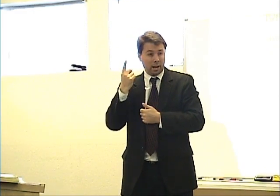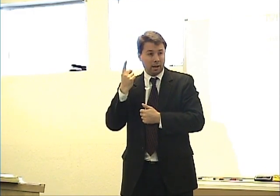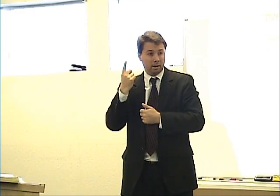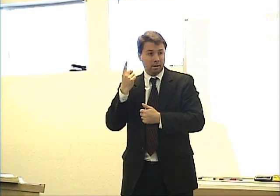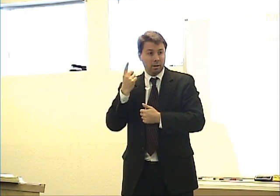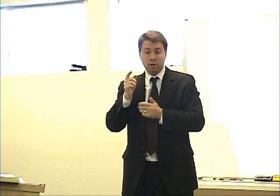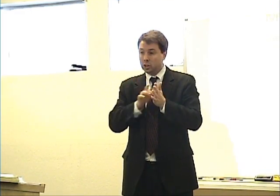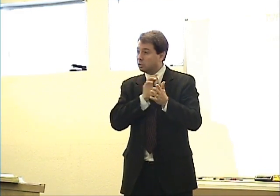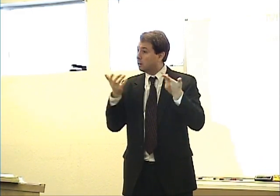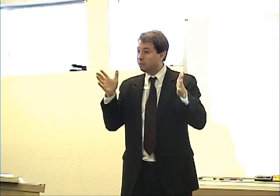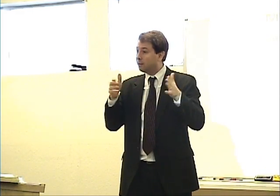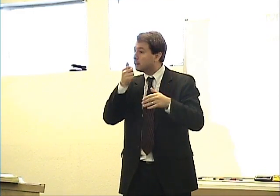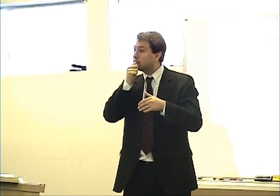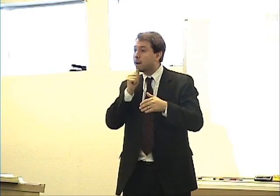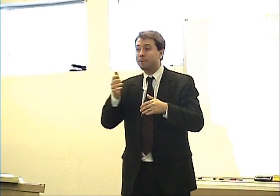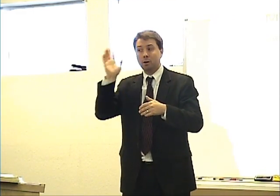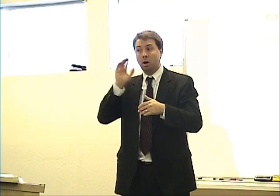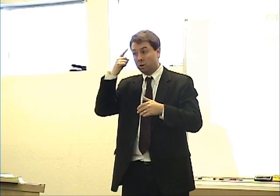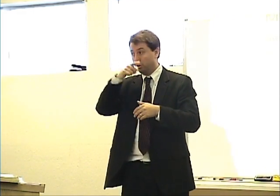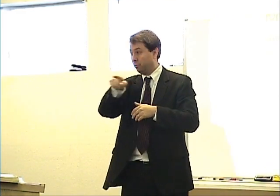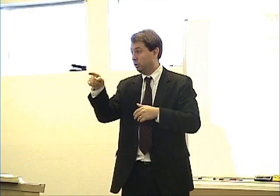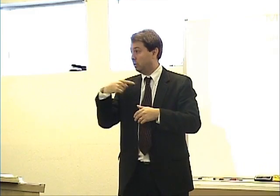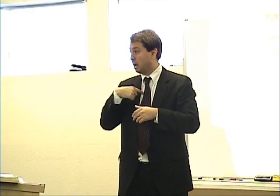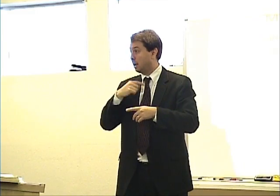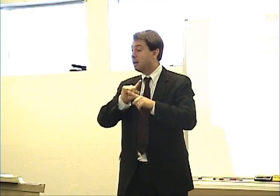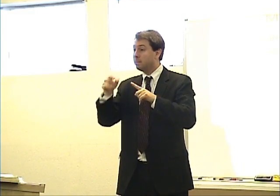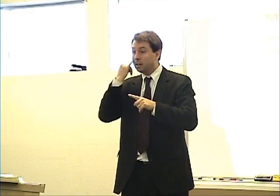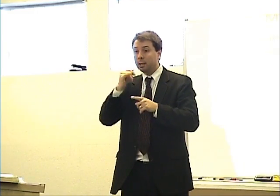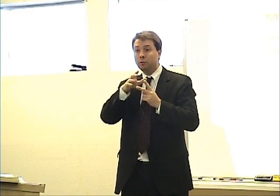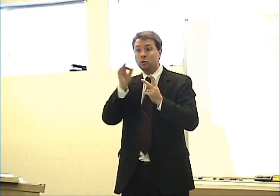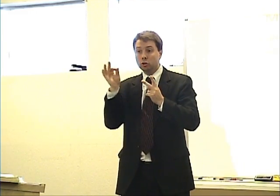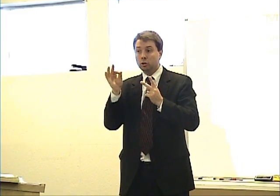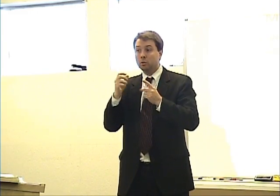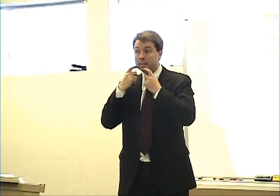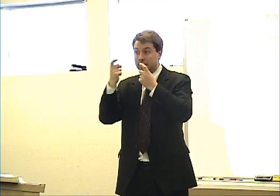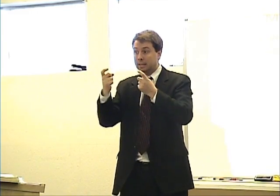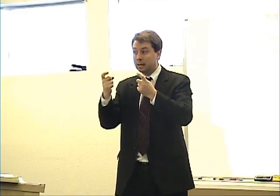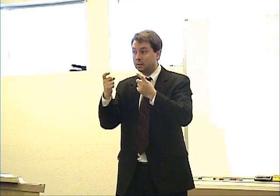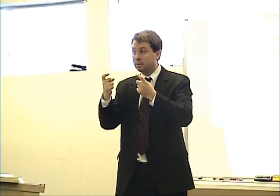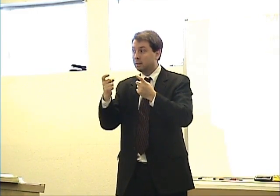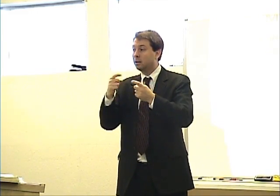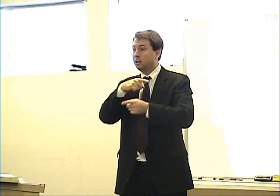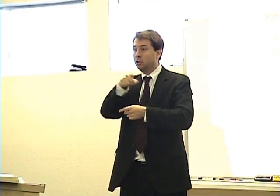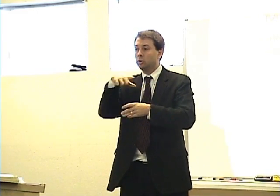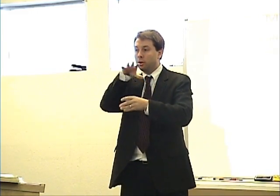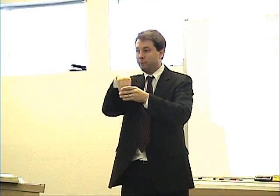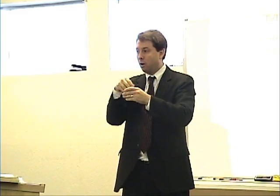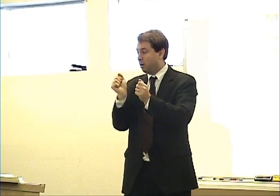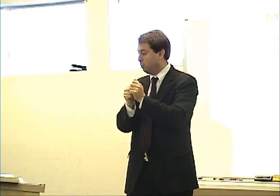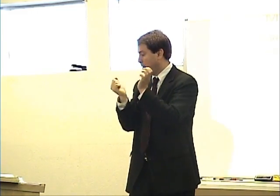Understand. Jesus Christ finished, suffered long ago for you and I. But if you choose to sin, you are involved with the